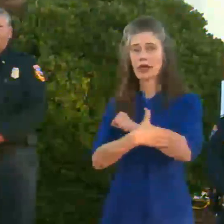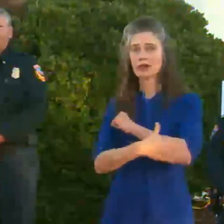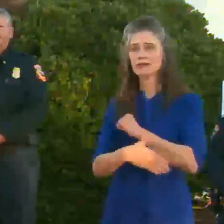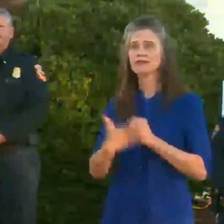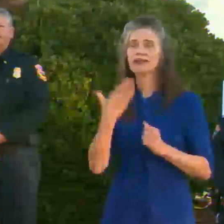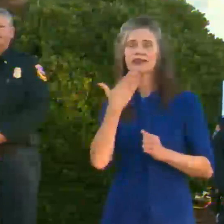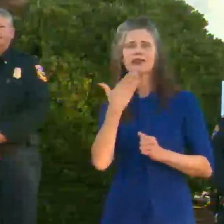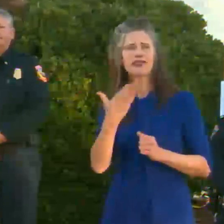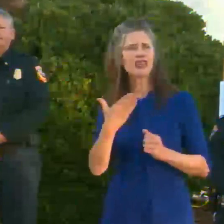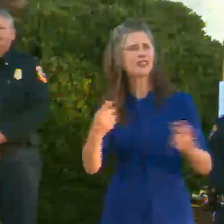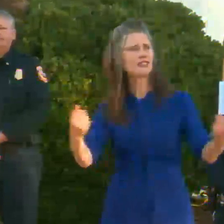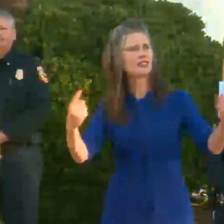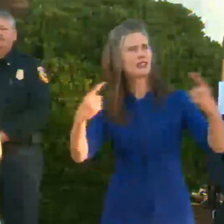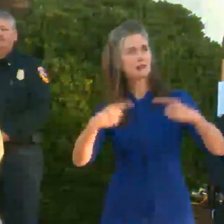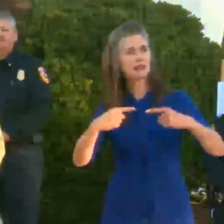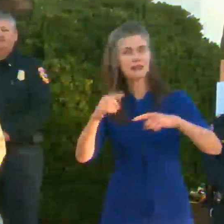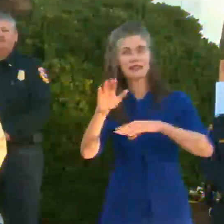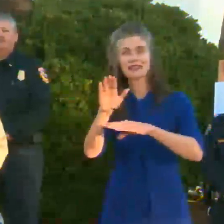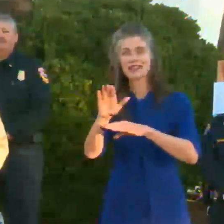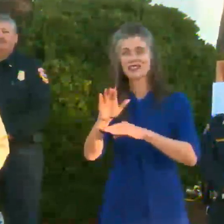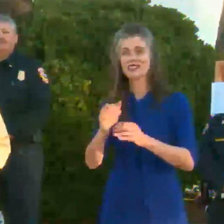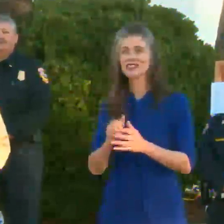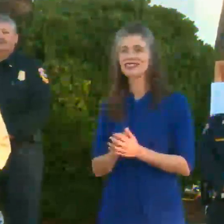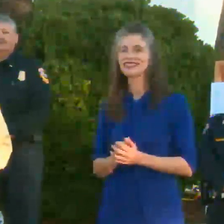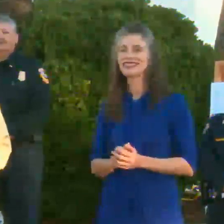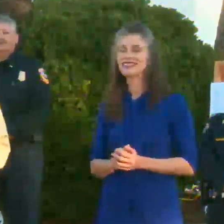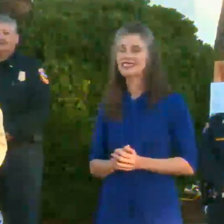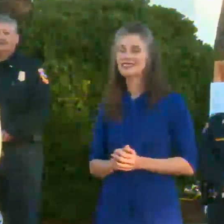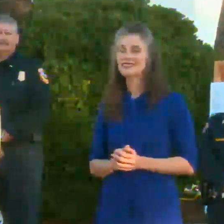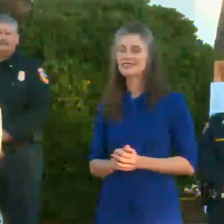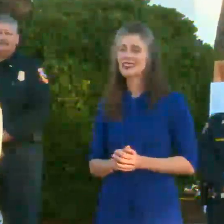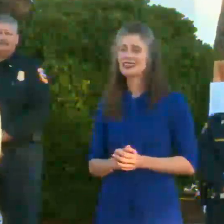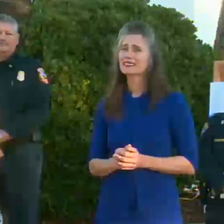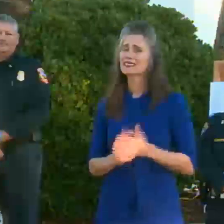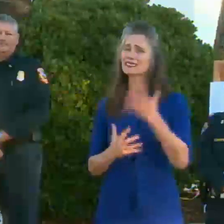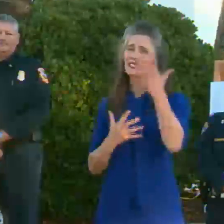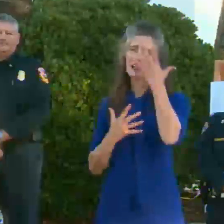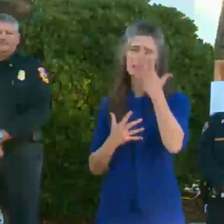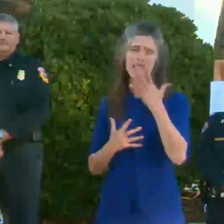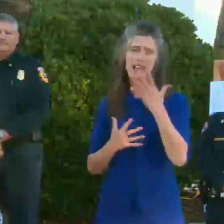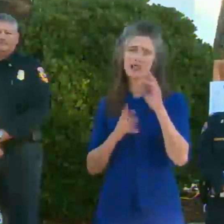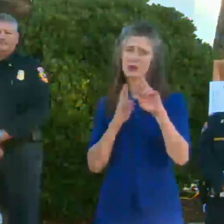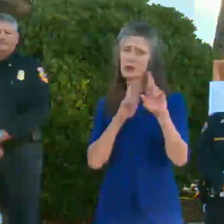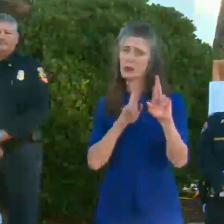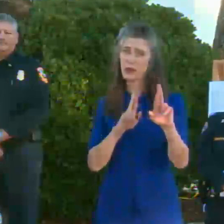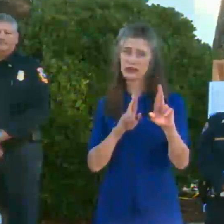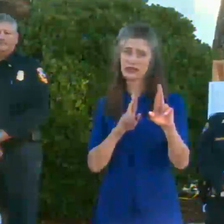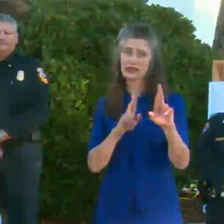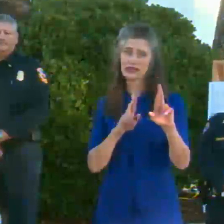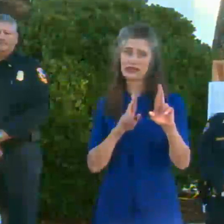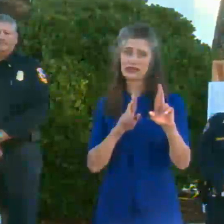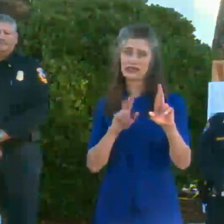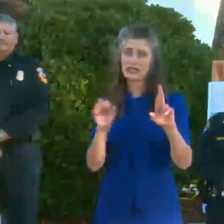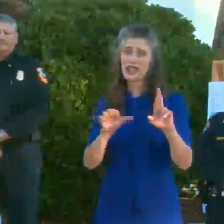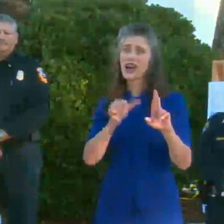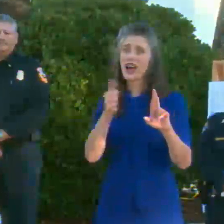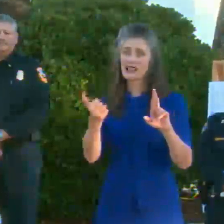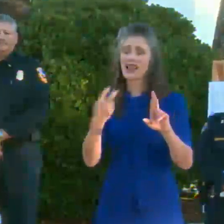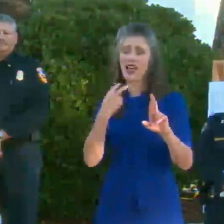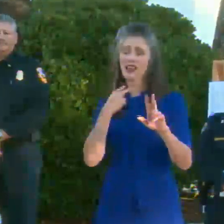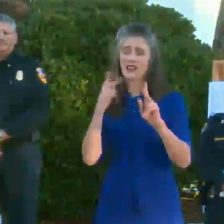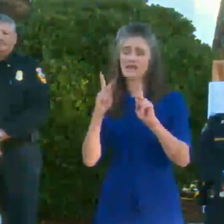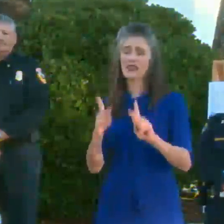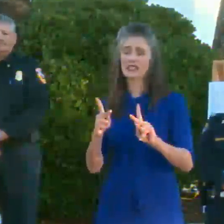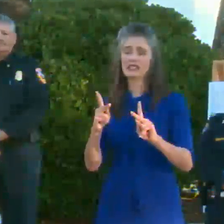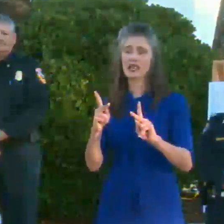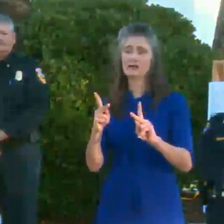Thank you, and thank all of you for being here this afternoon. I am saddened to report today another victim was located,